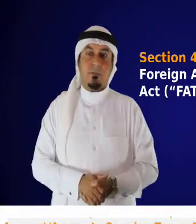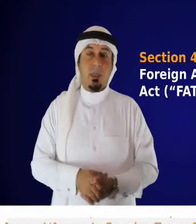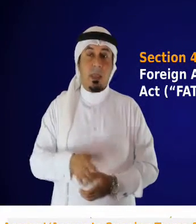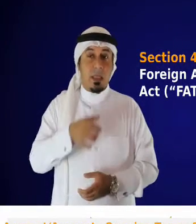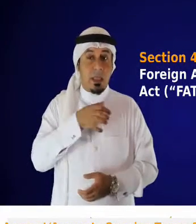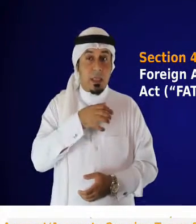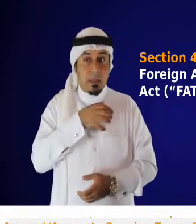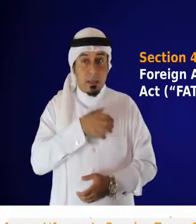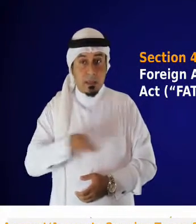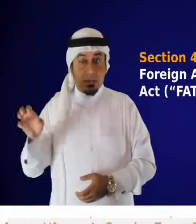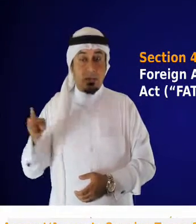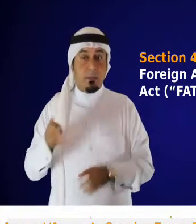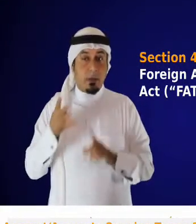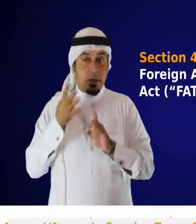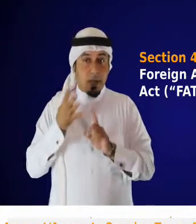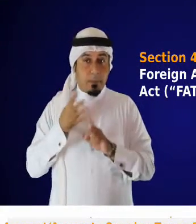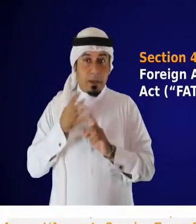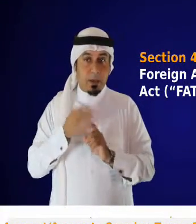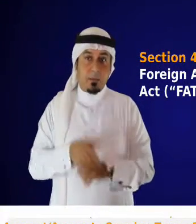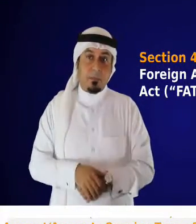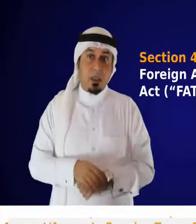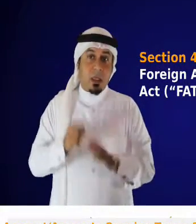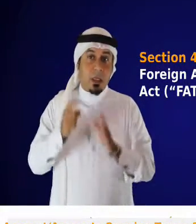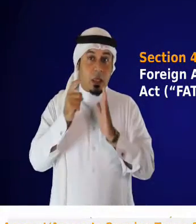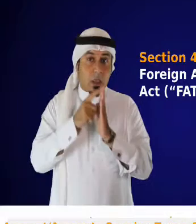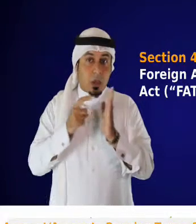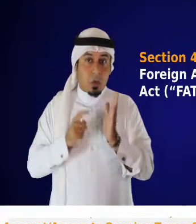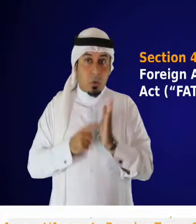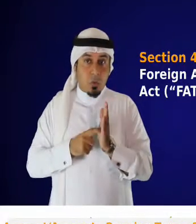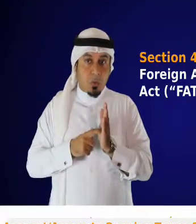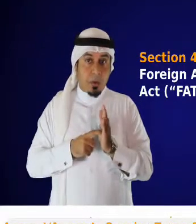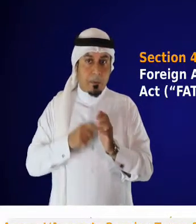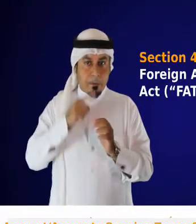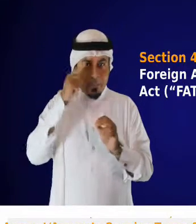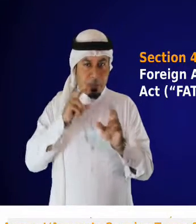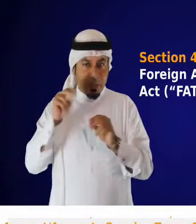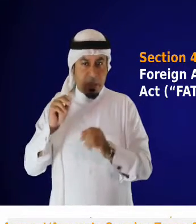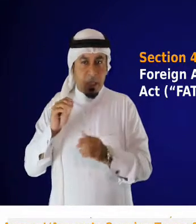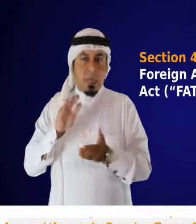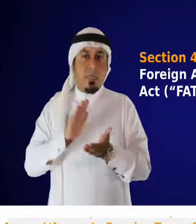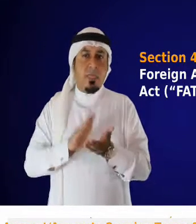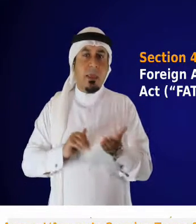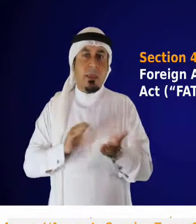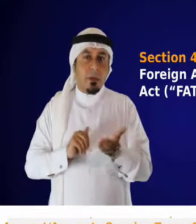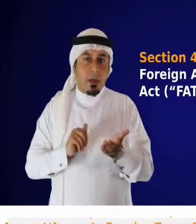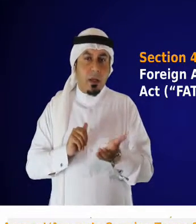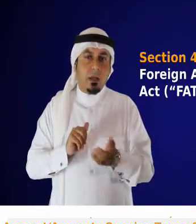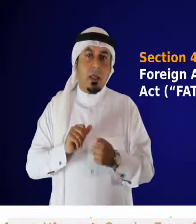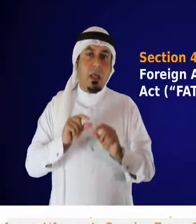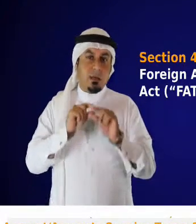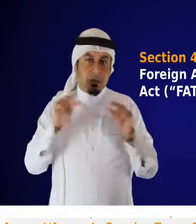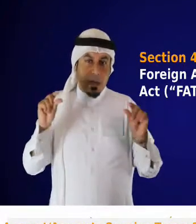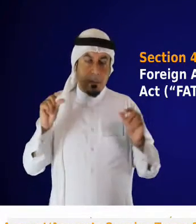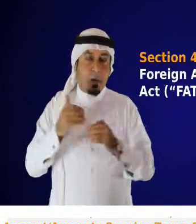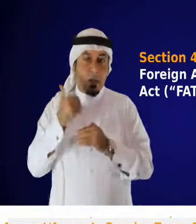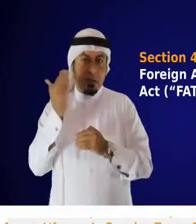any agreement with the bank or any other cause arising out of the operation of law or any reason the bank considers